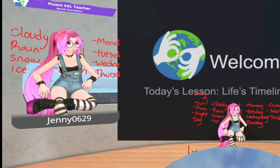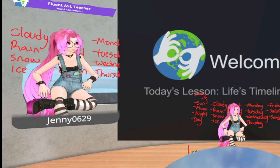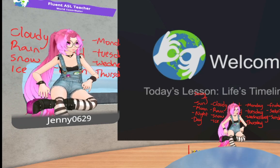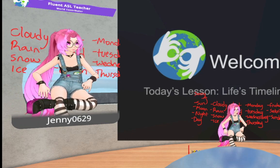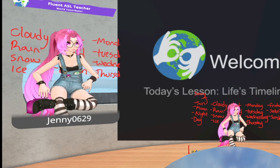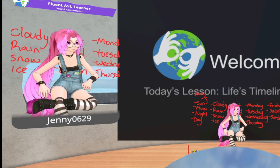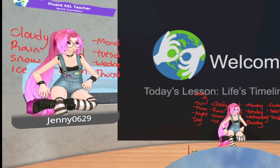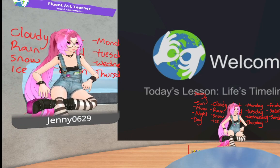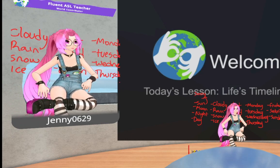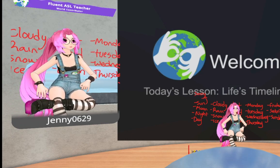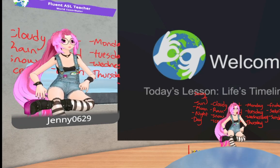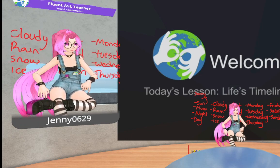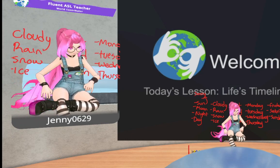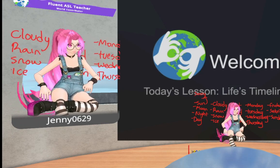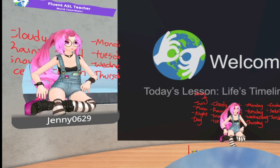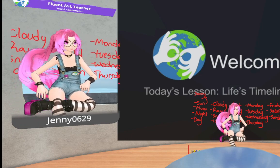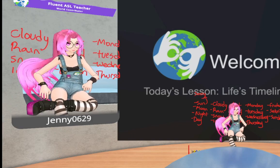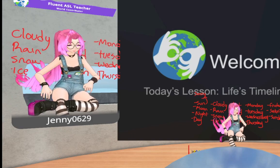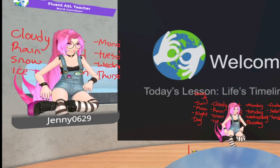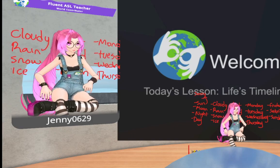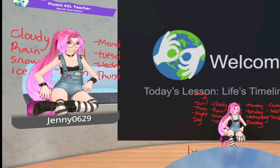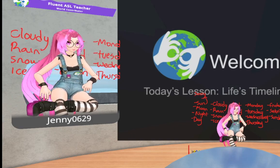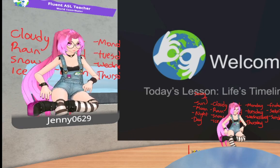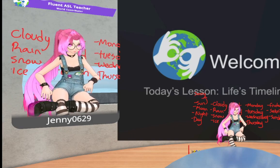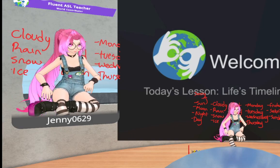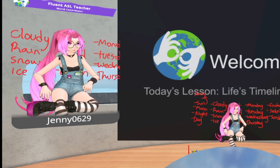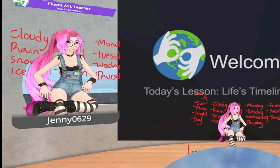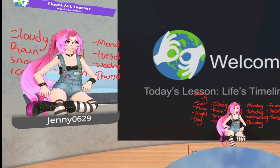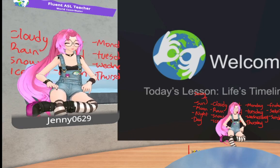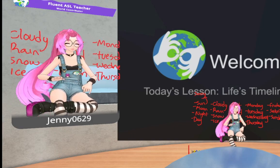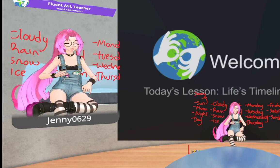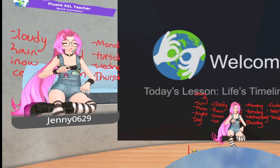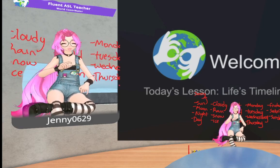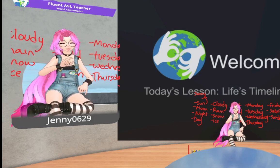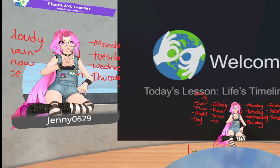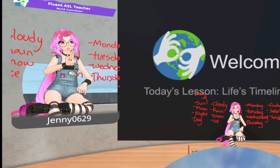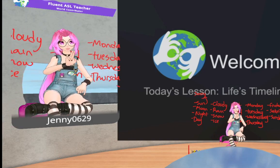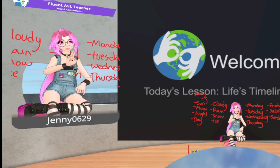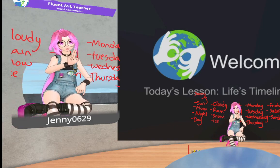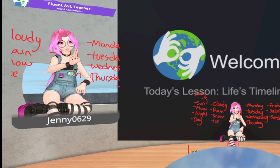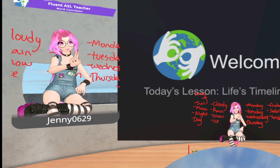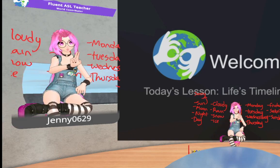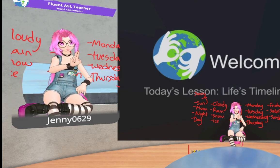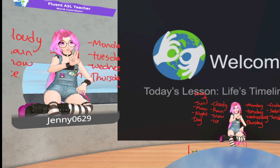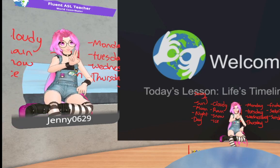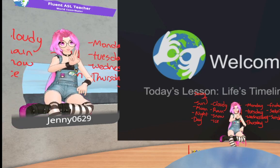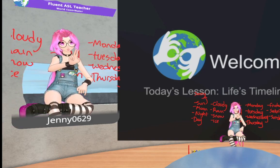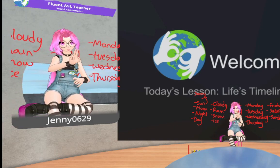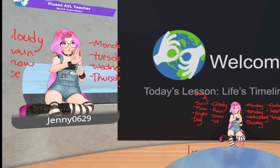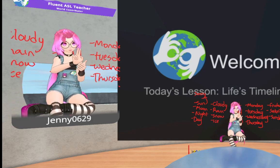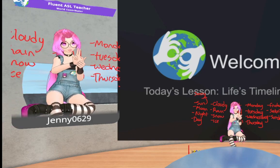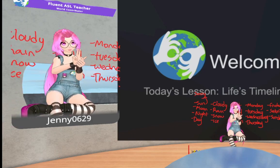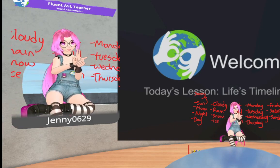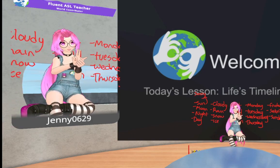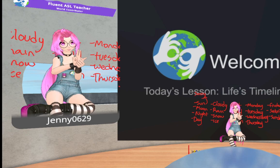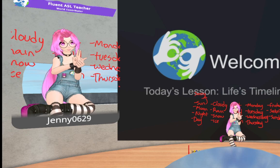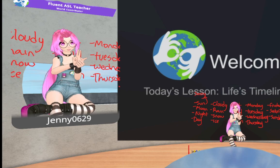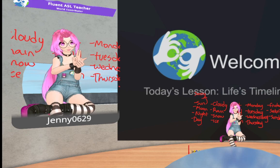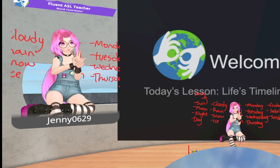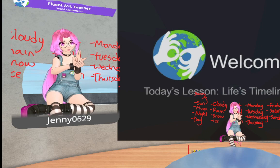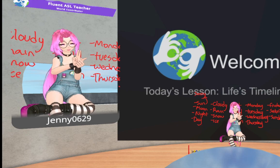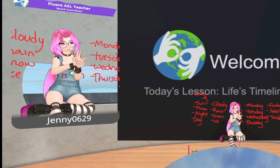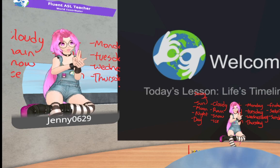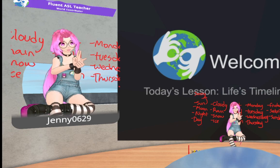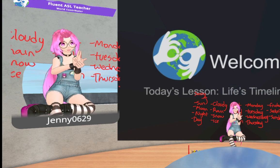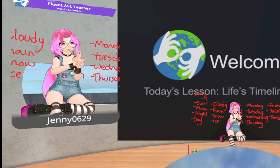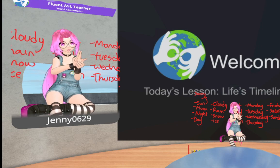don't have like the hand shape or just index, how would you do that? So you would either you show like this, so you